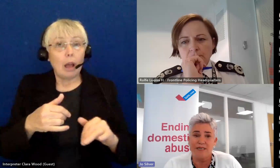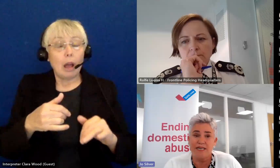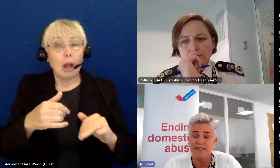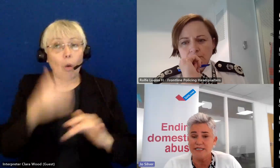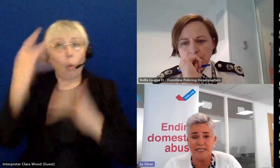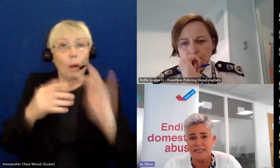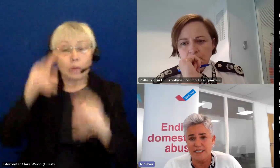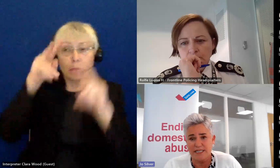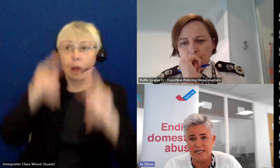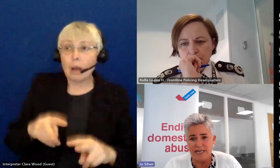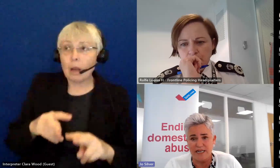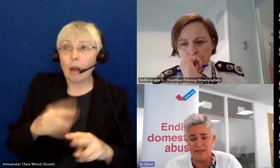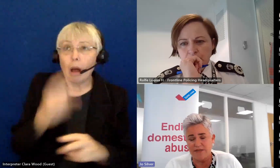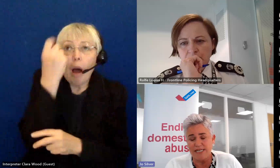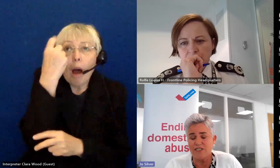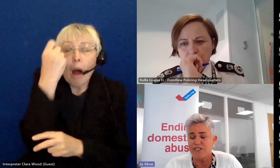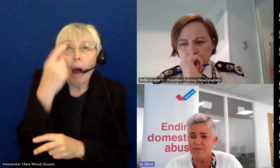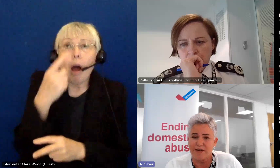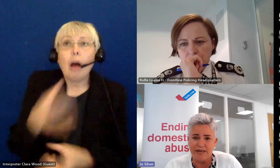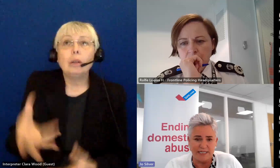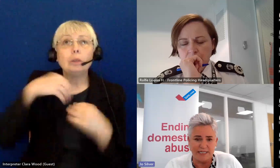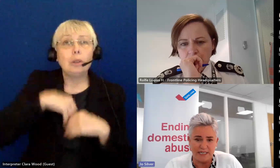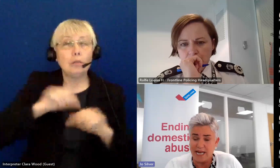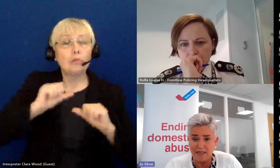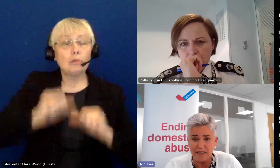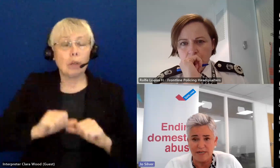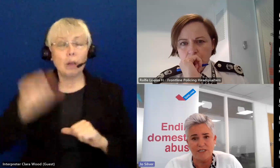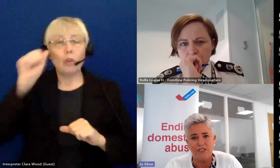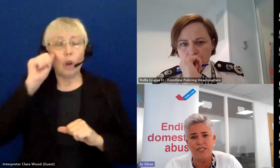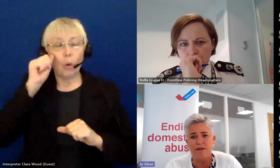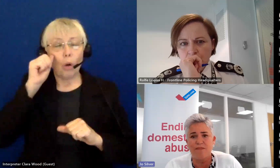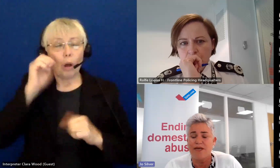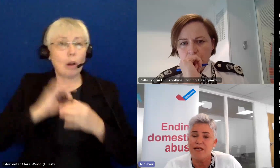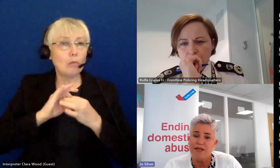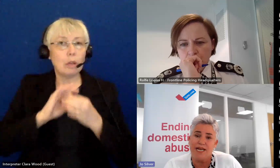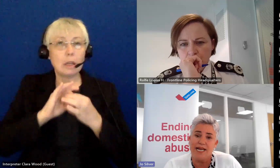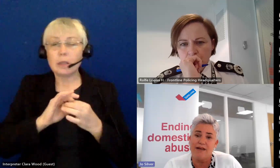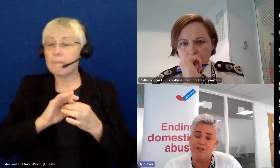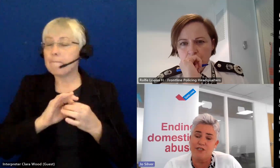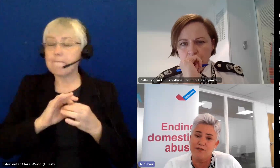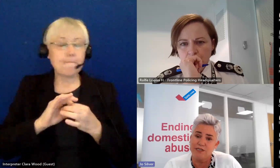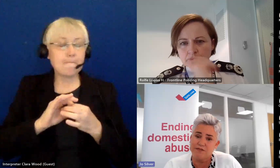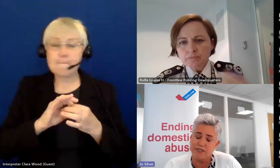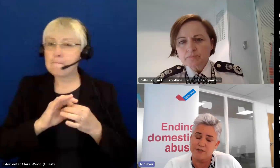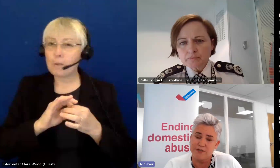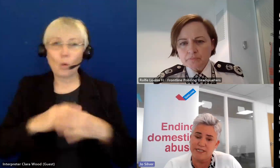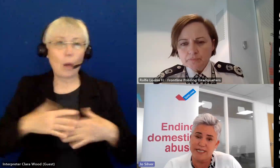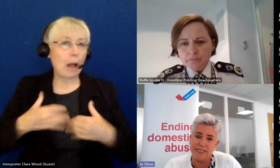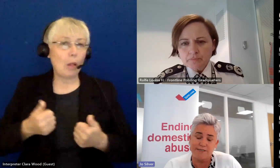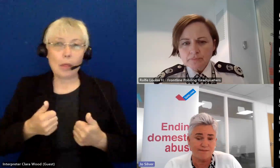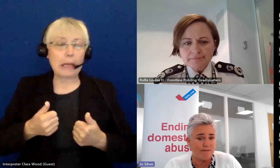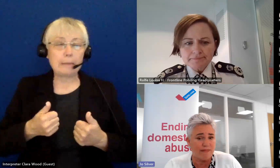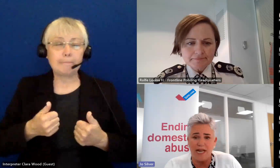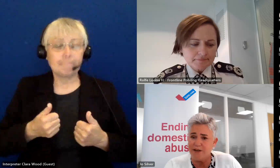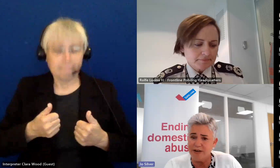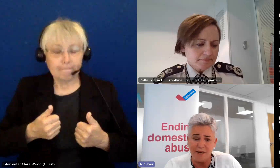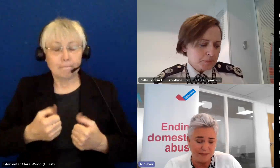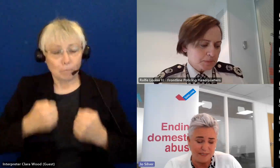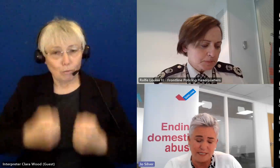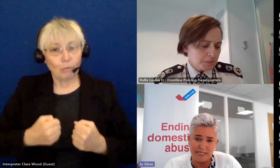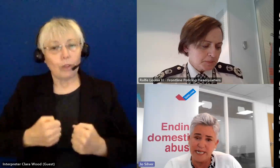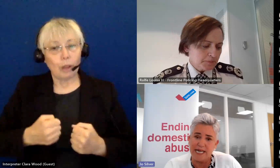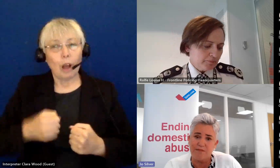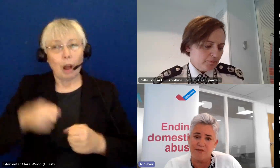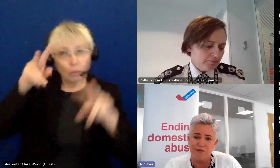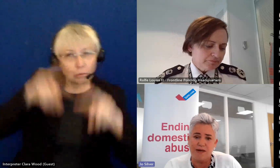be able to understand that the relationship they're in isn't a healthy relationship. They have the tools and resources and are